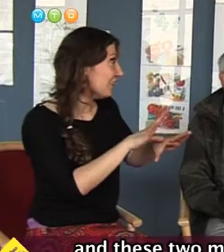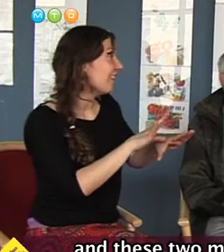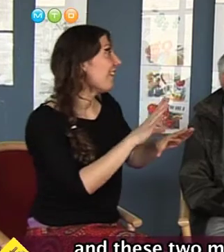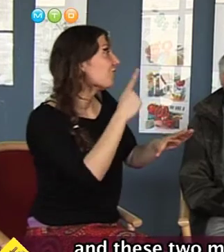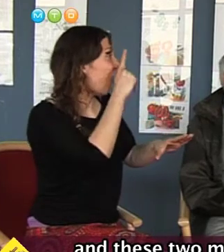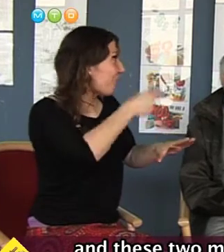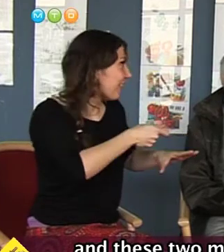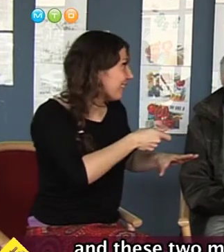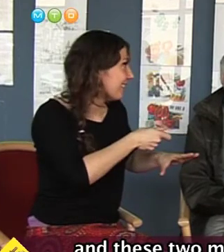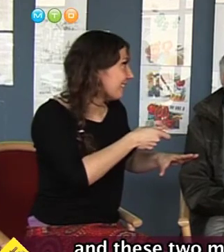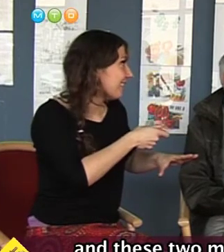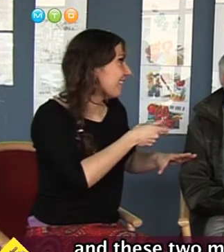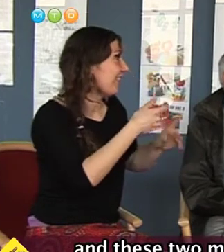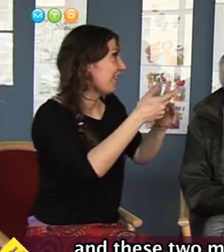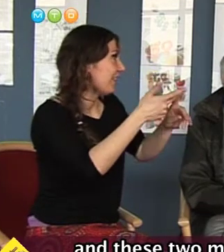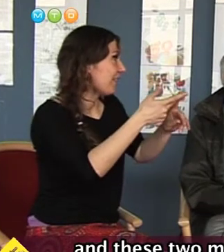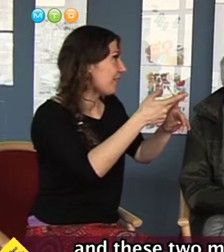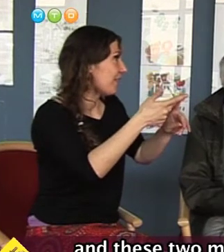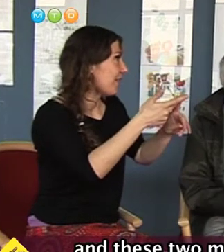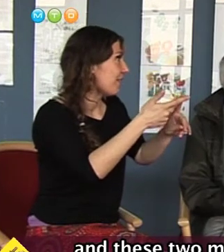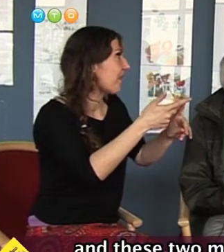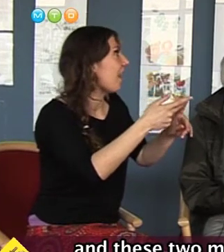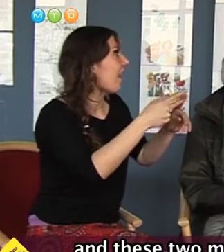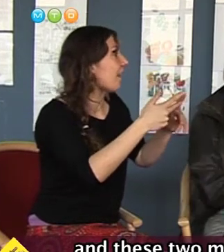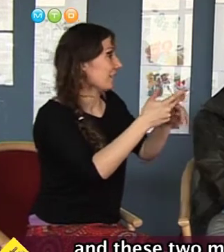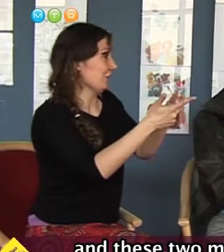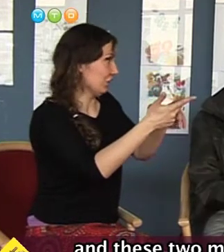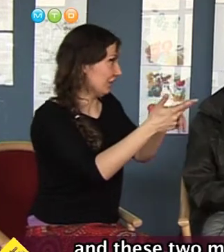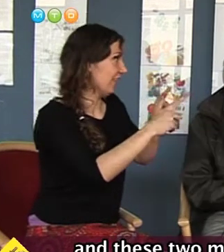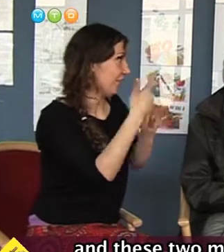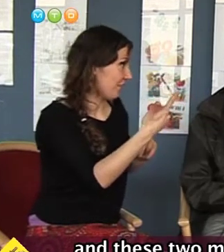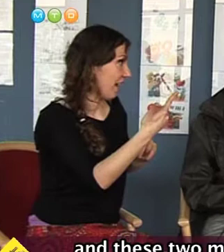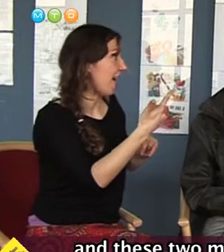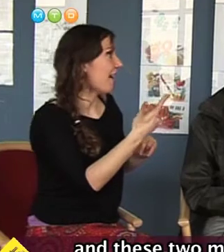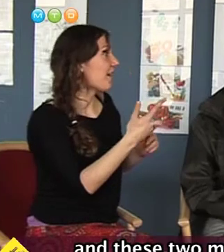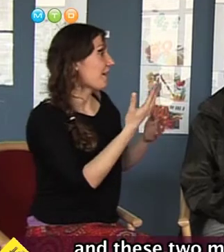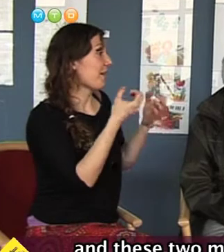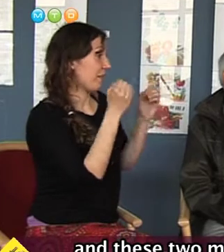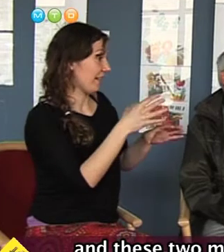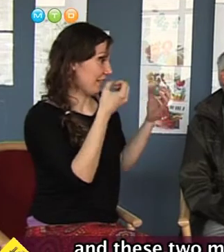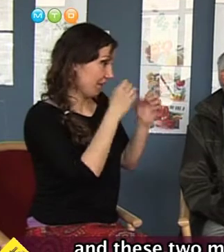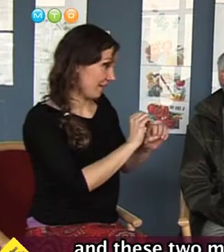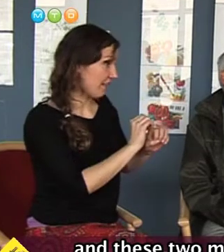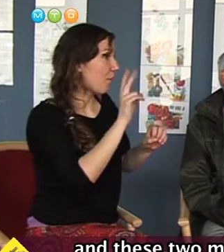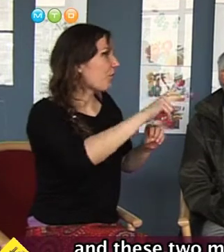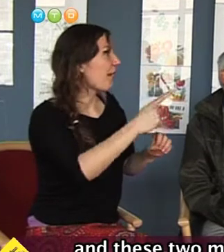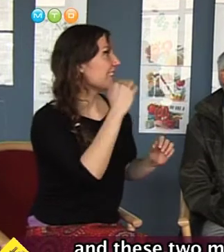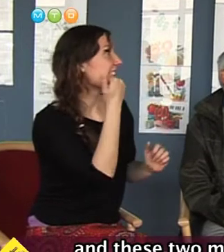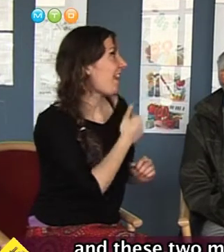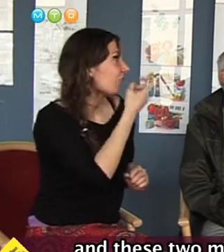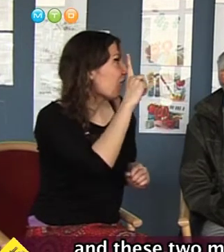And she and the two magicians come together to fight the wicked witch.